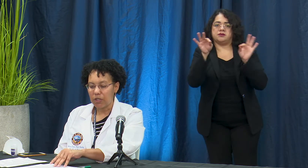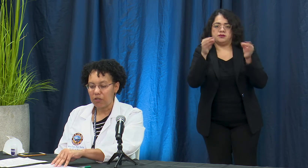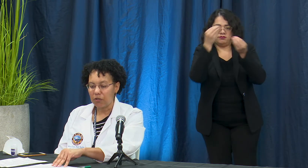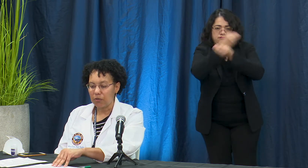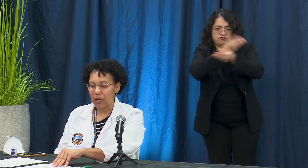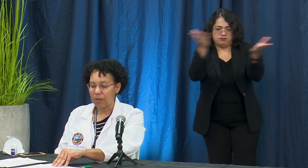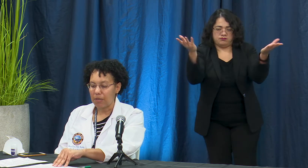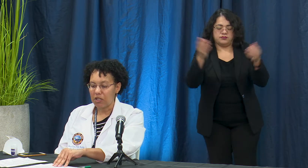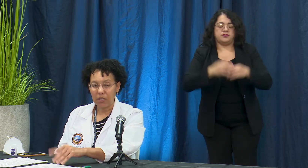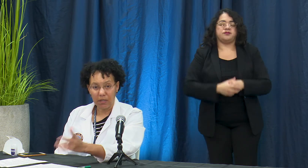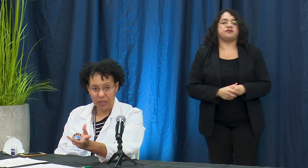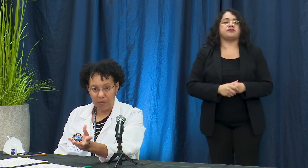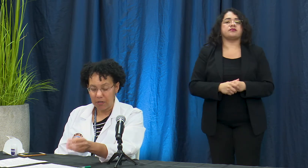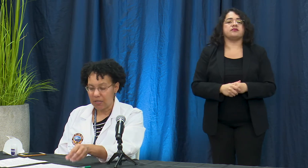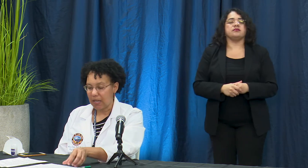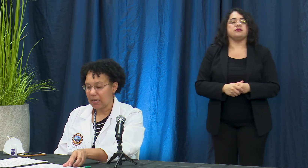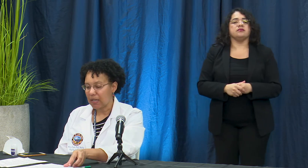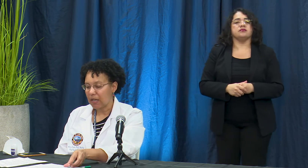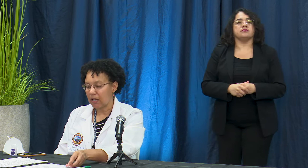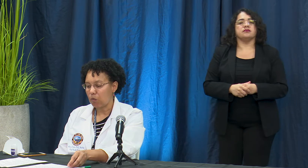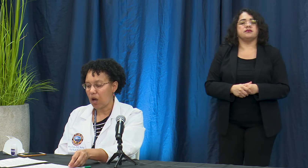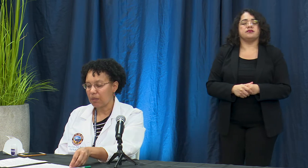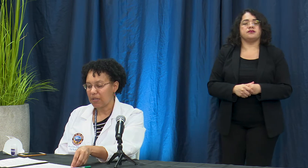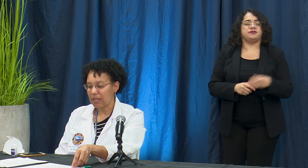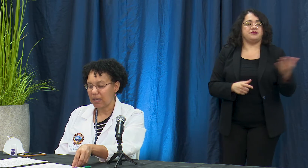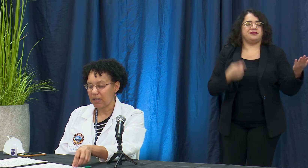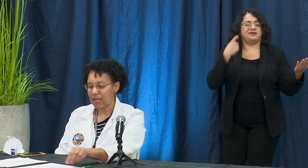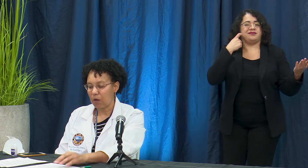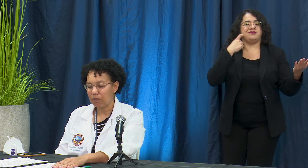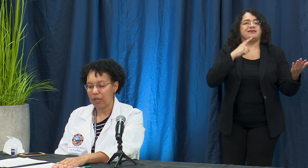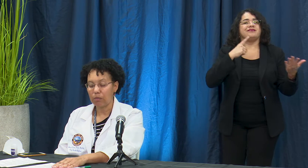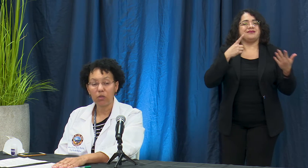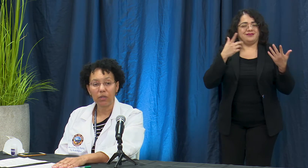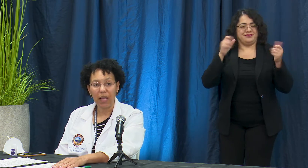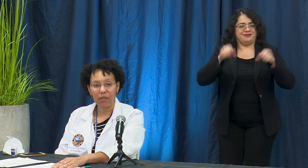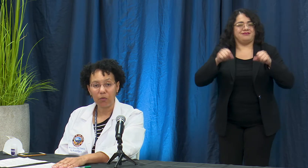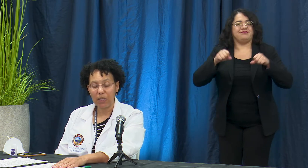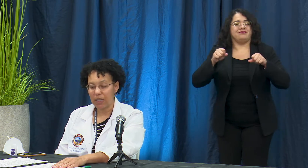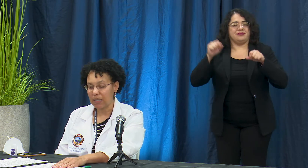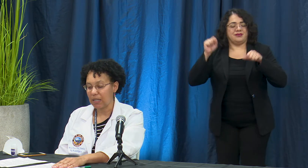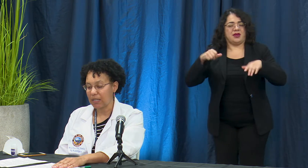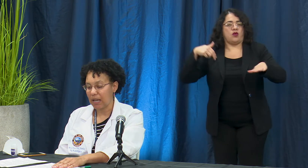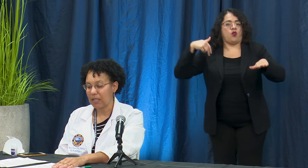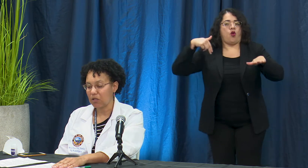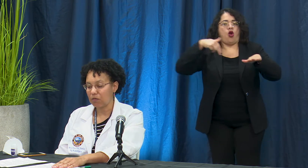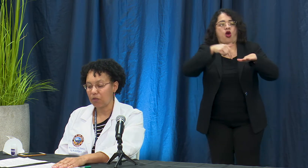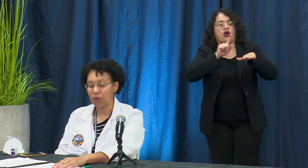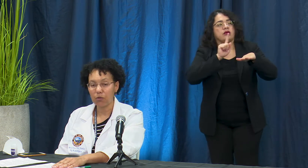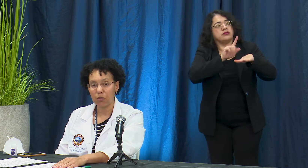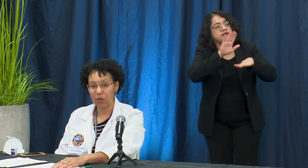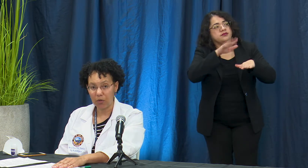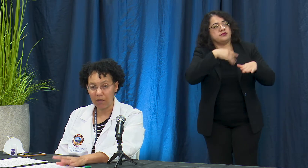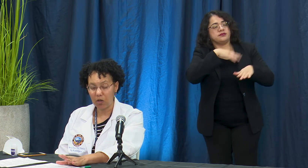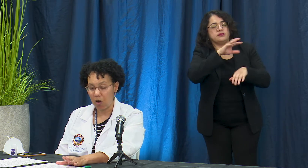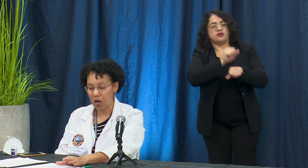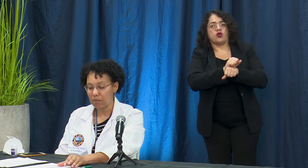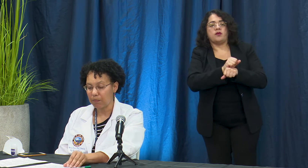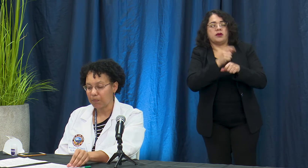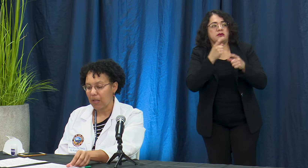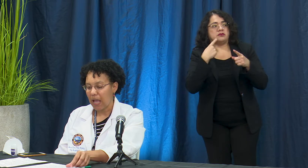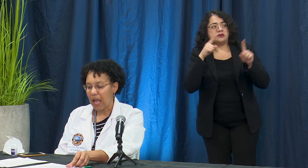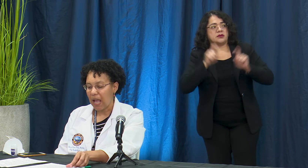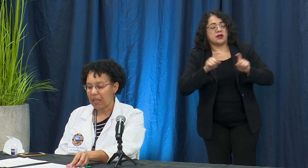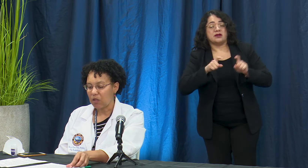Just wanted to mention, like the mayor said, walk-up testing is now available at 3 testing sites for those who don't have a